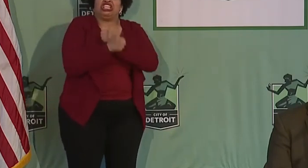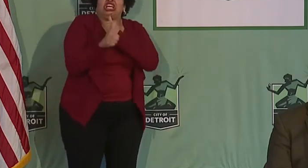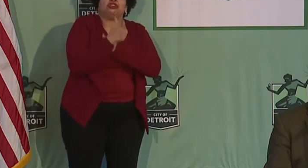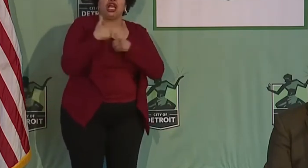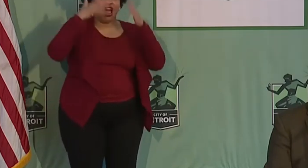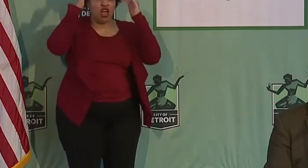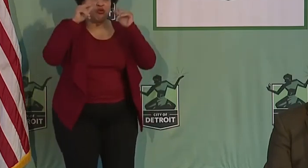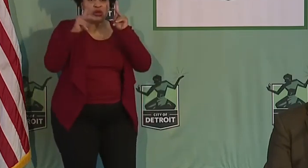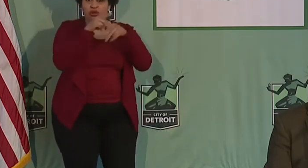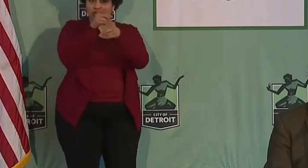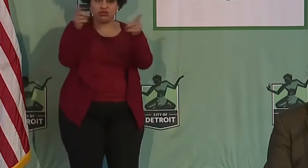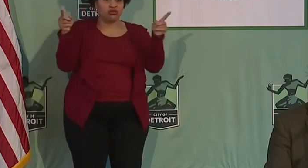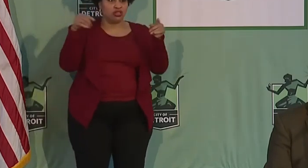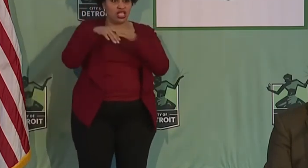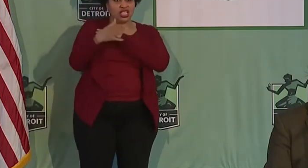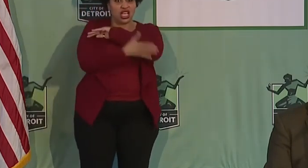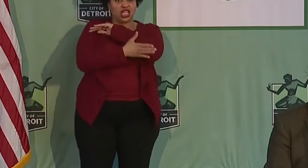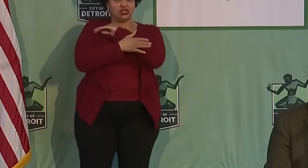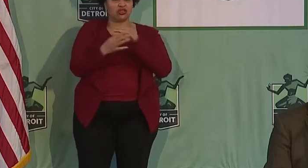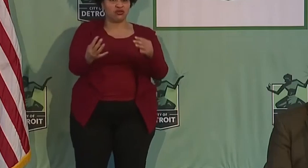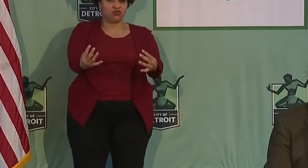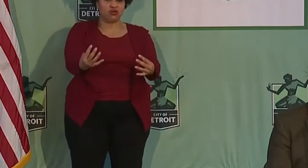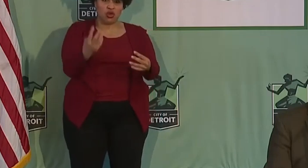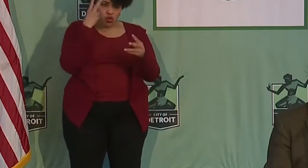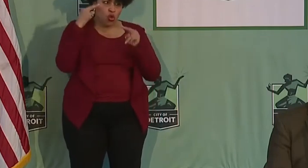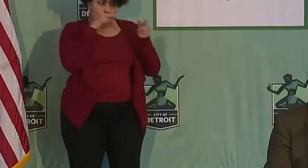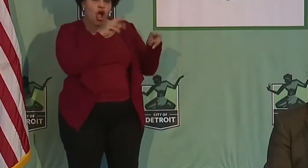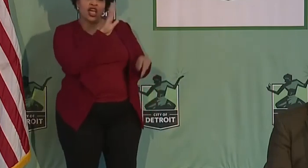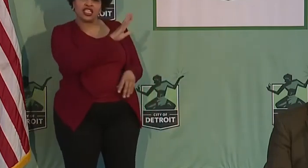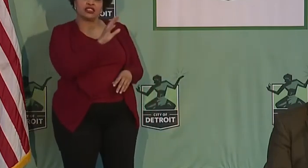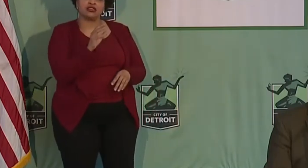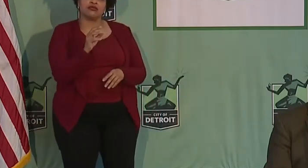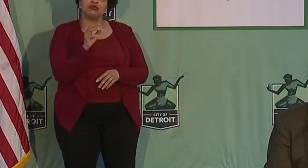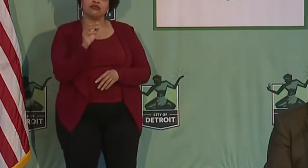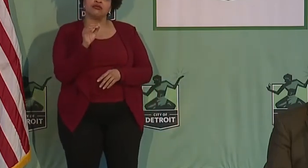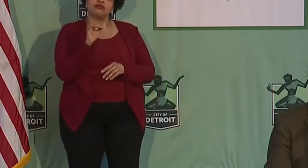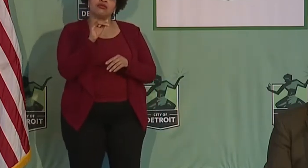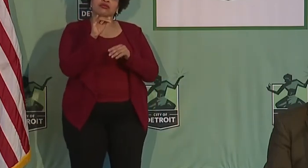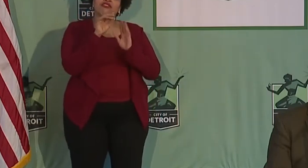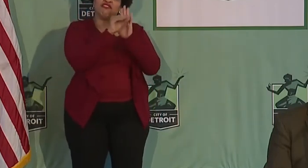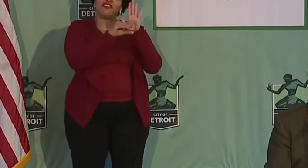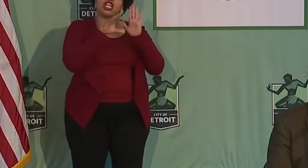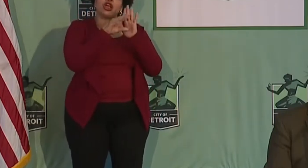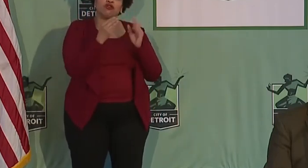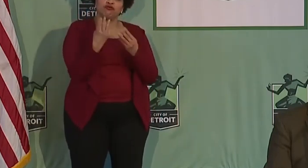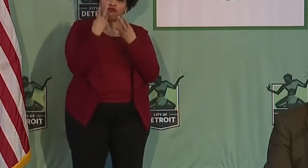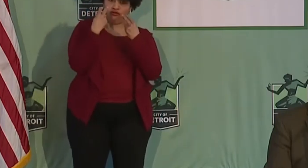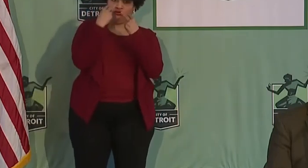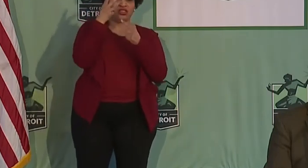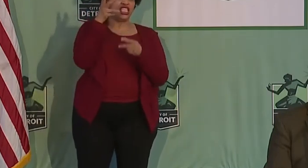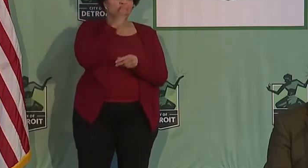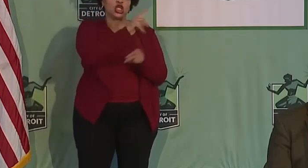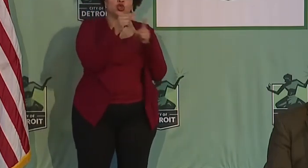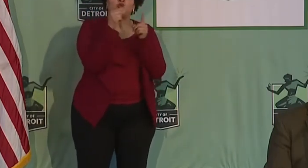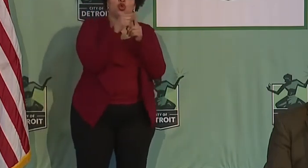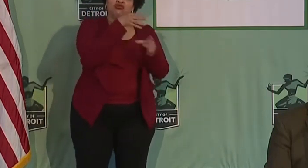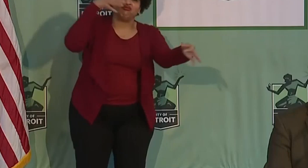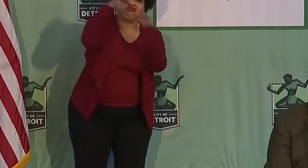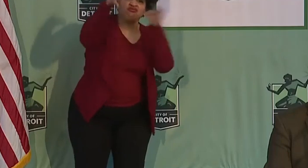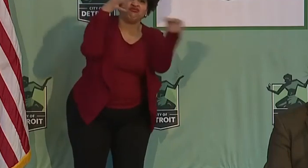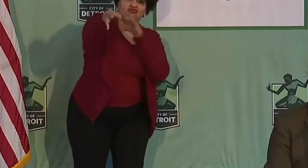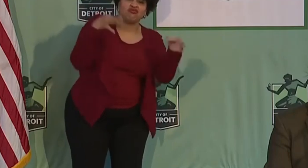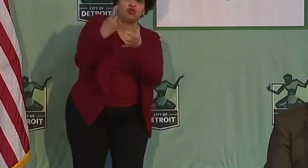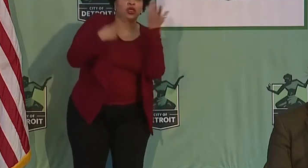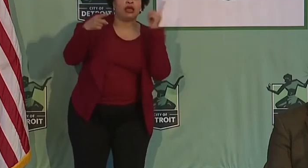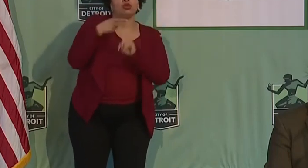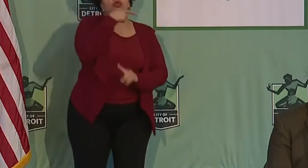of the city and the people of this country will watch his video and listen to his words,